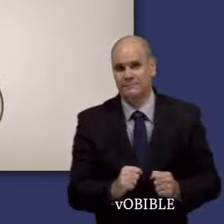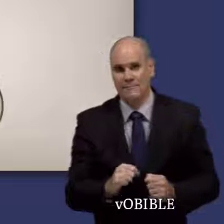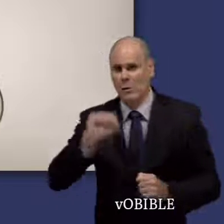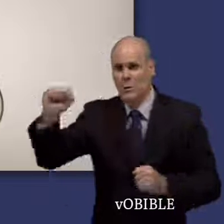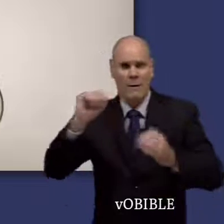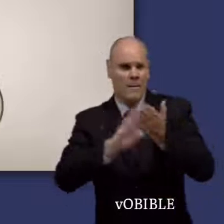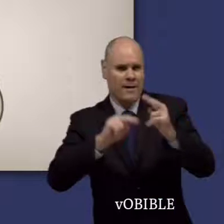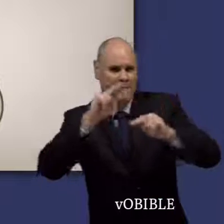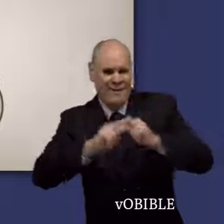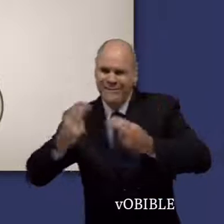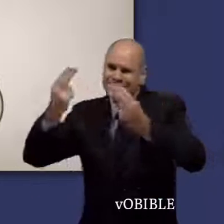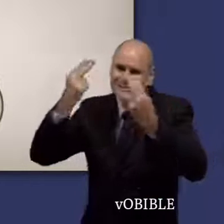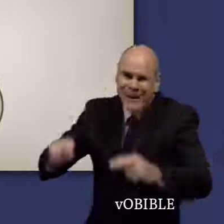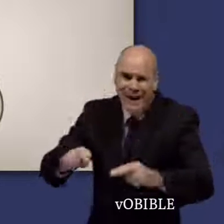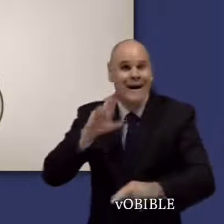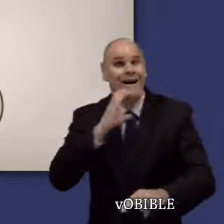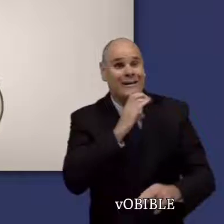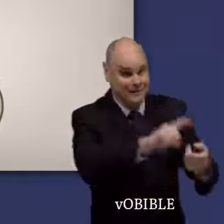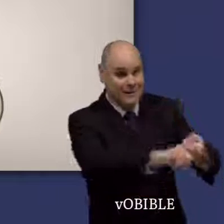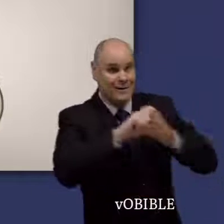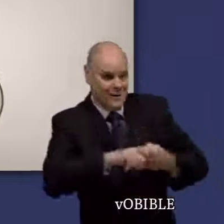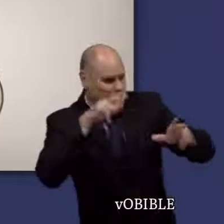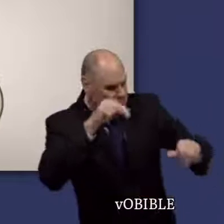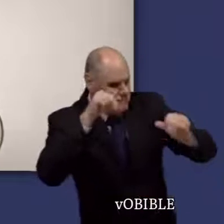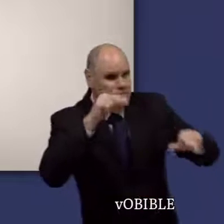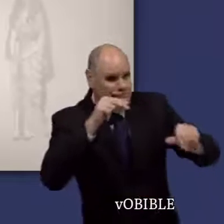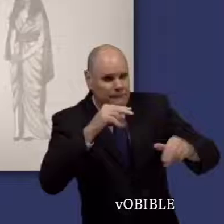When Esther was orphaned, Mordecai became her guardian.